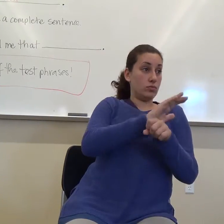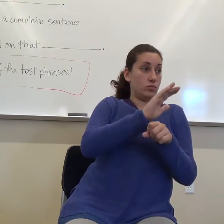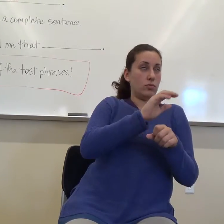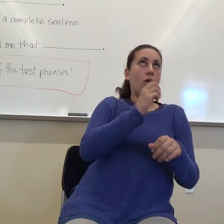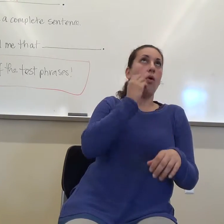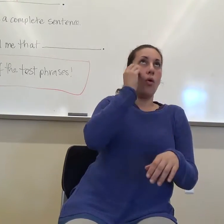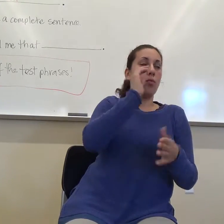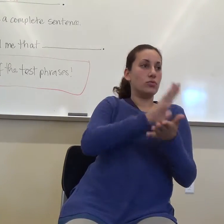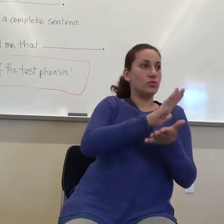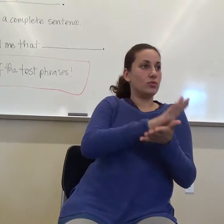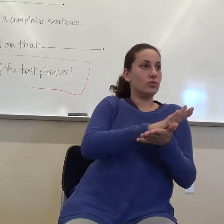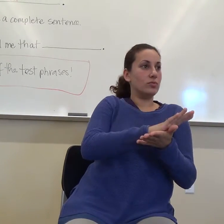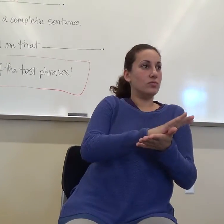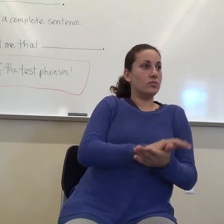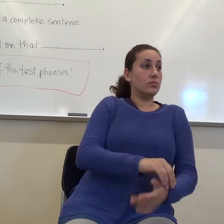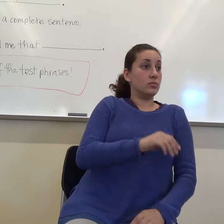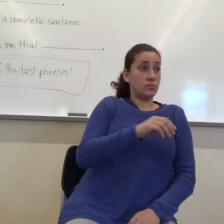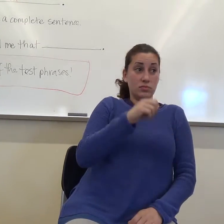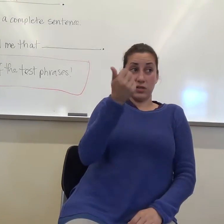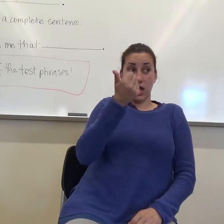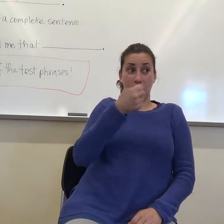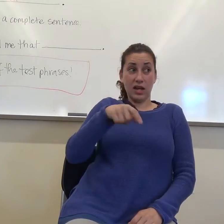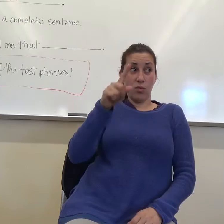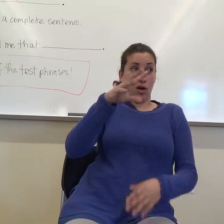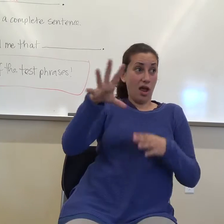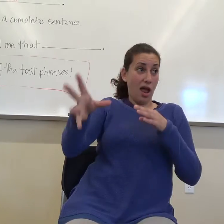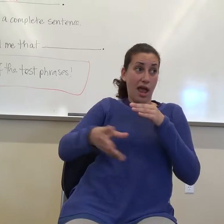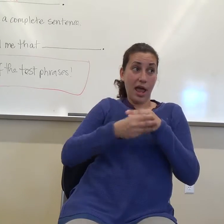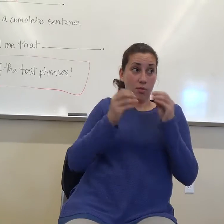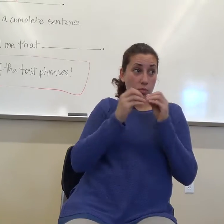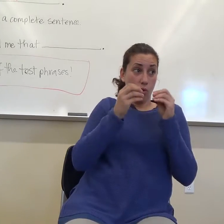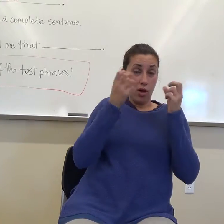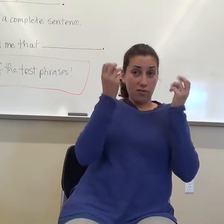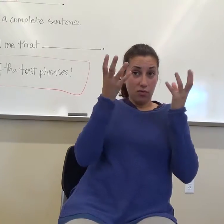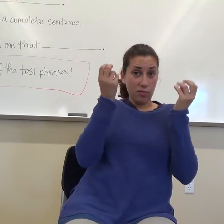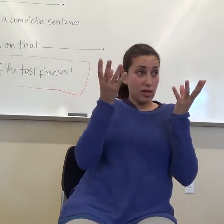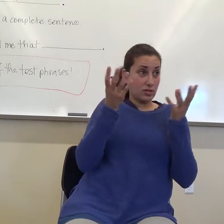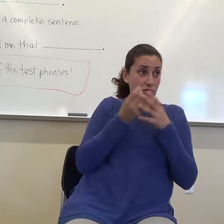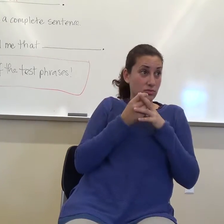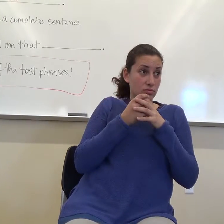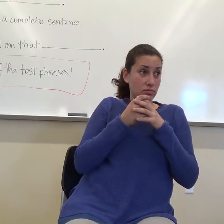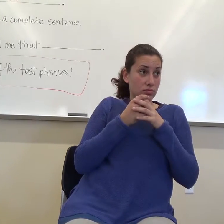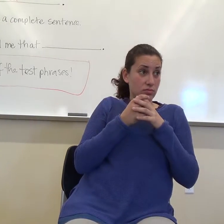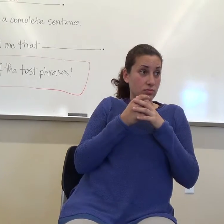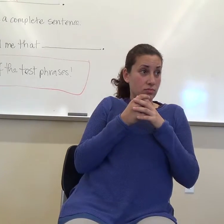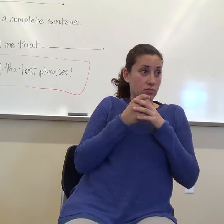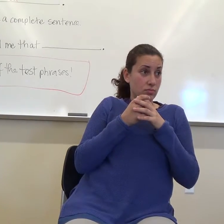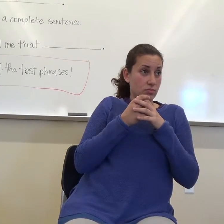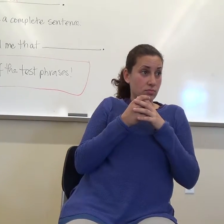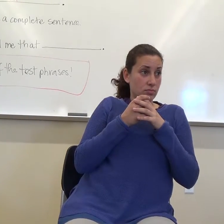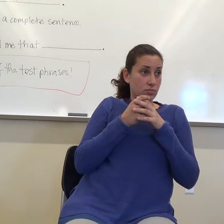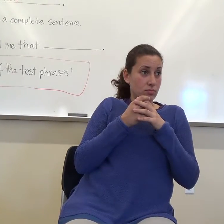Anybody put anything other than that, homeschool and? Advantages of homeschool? Okay, good.